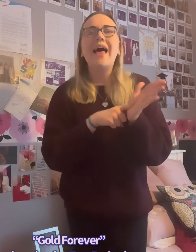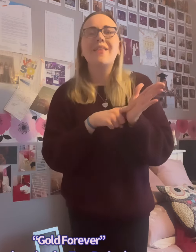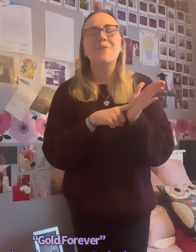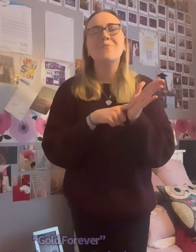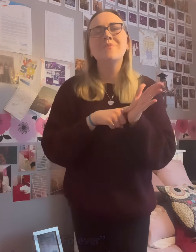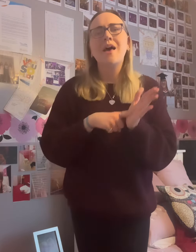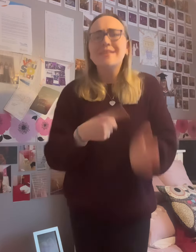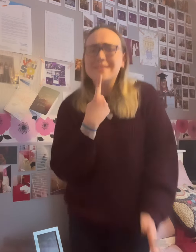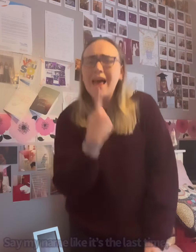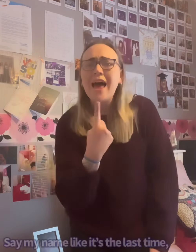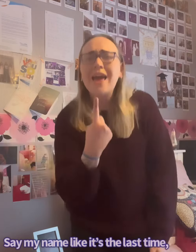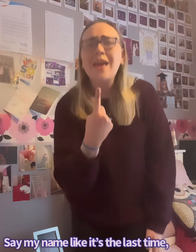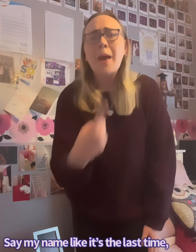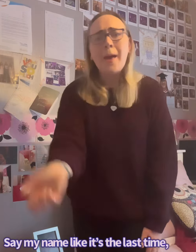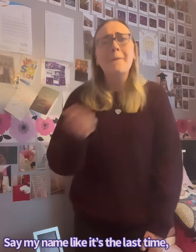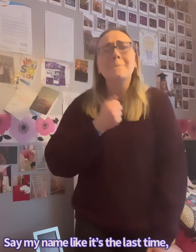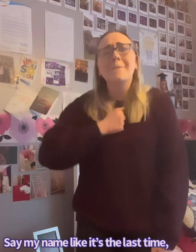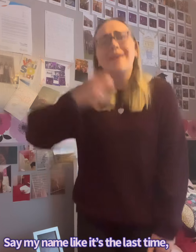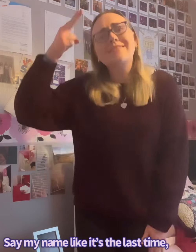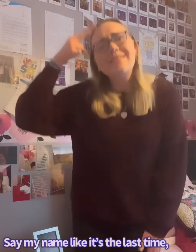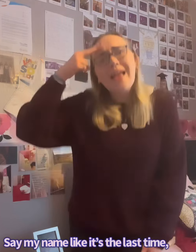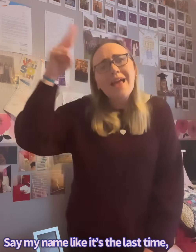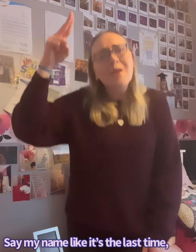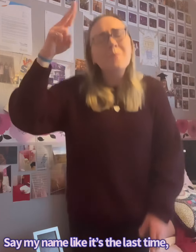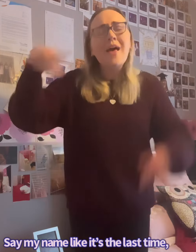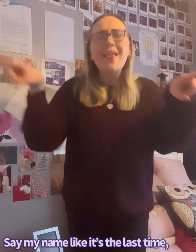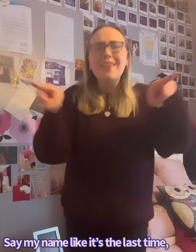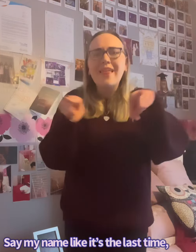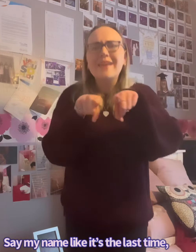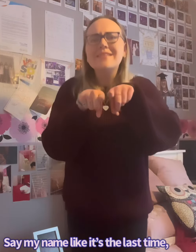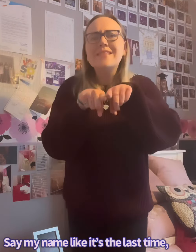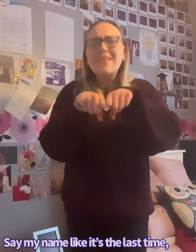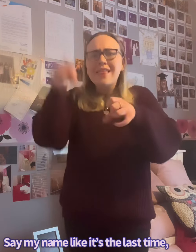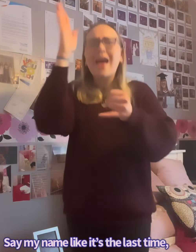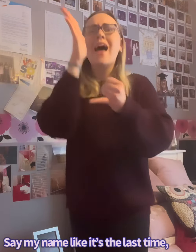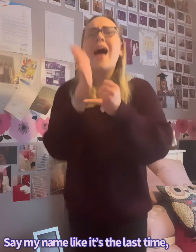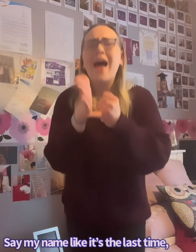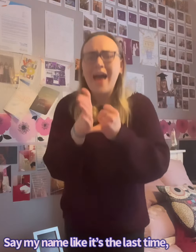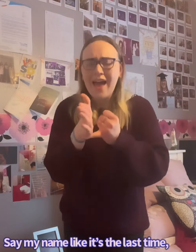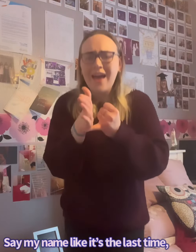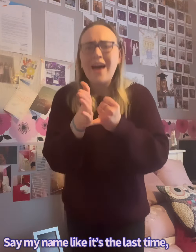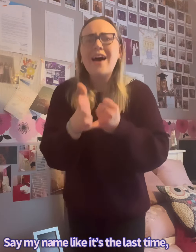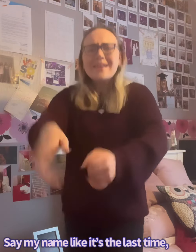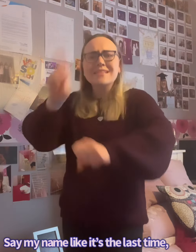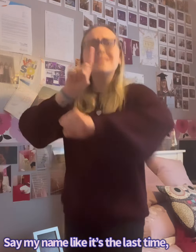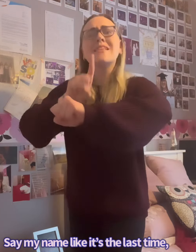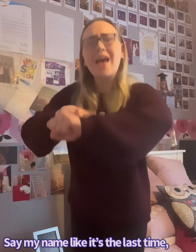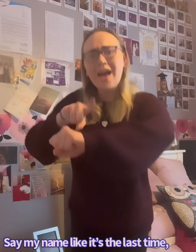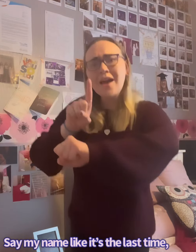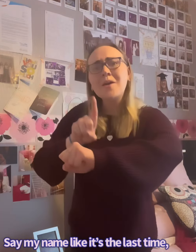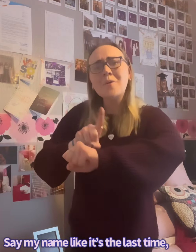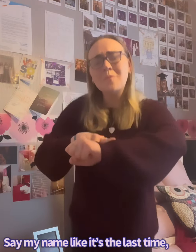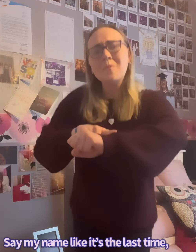Say my name like it's the last time